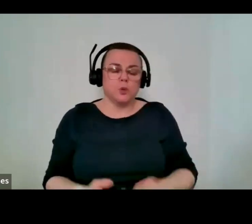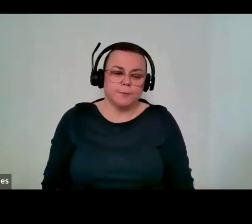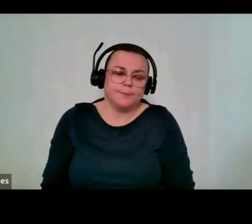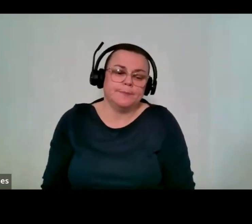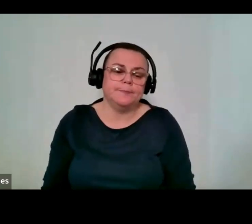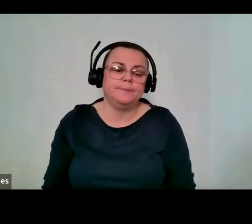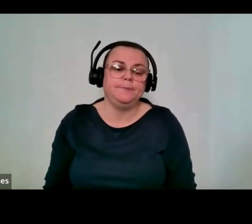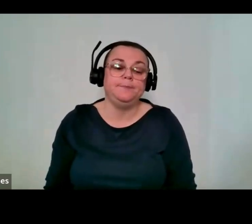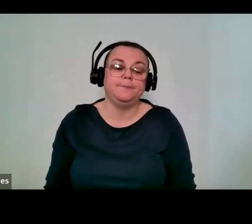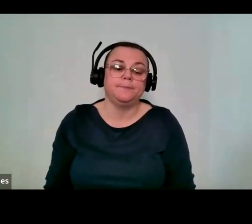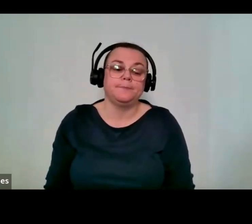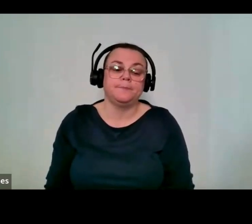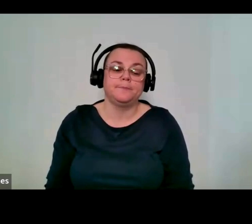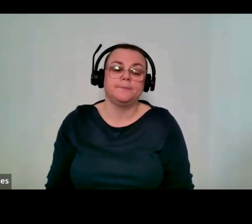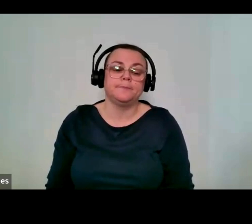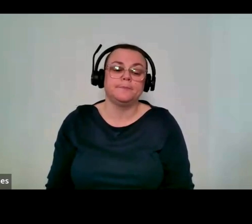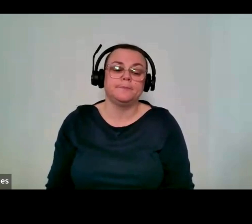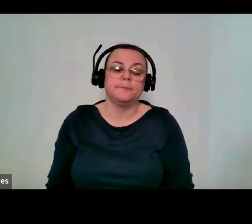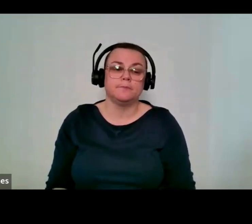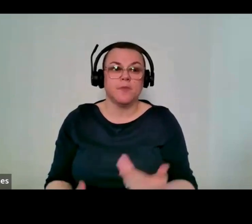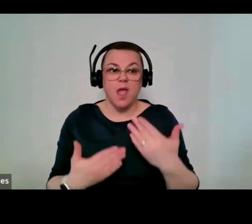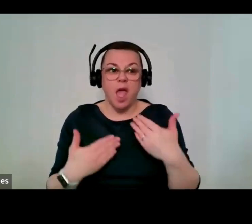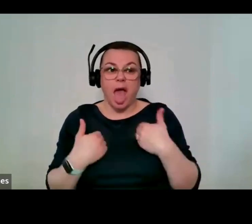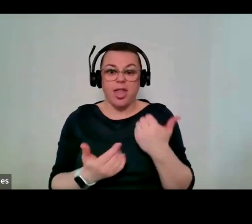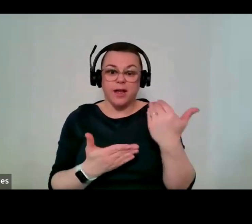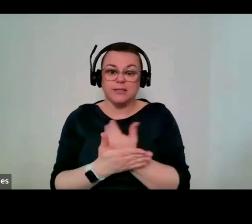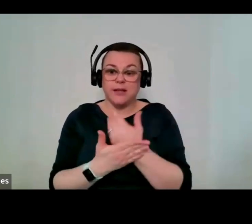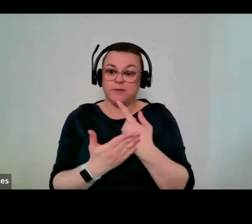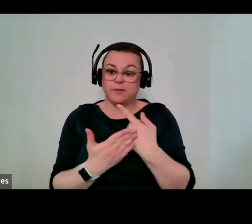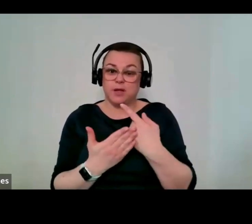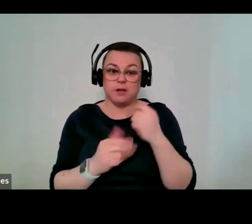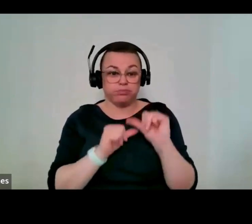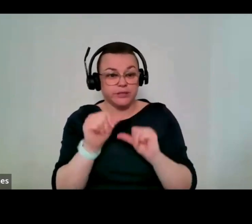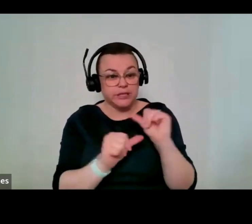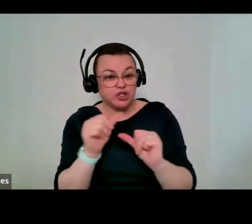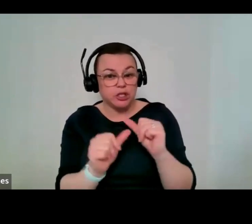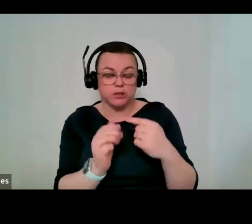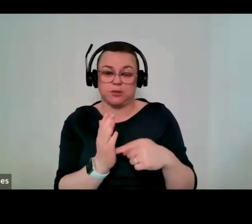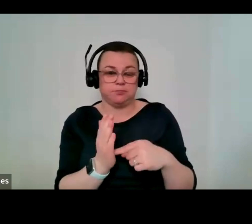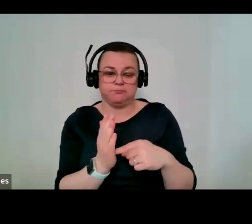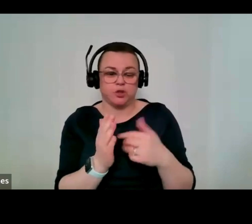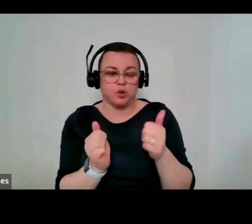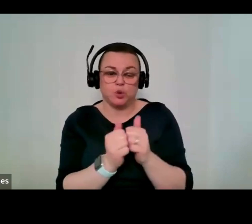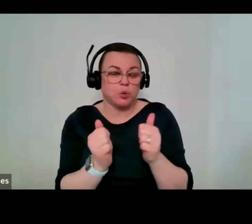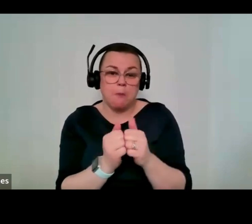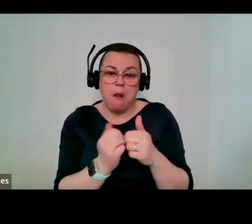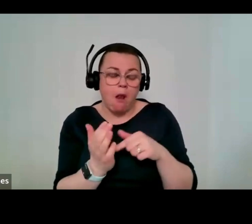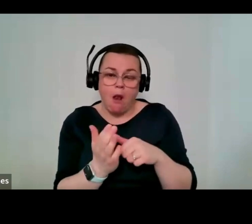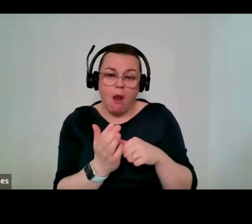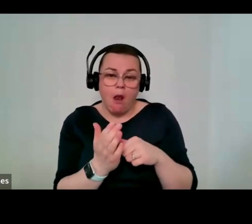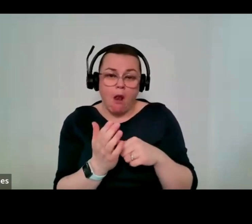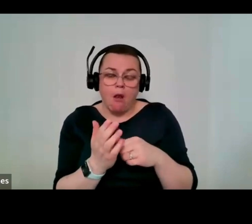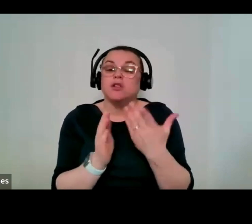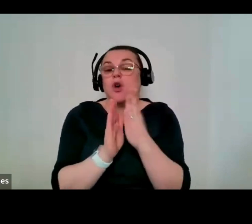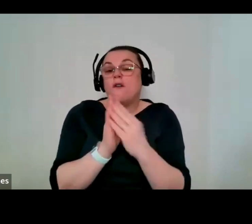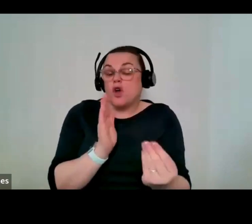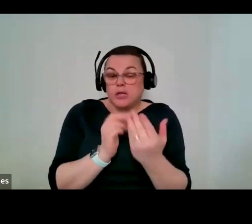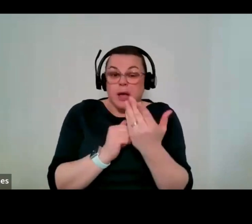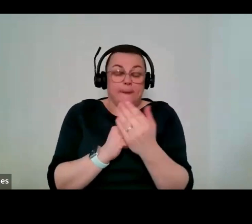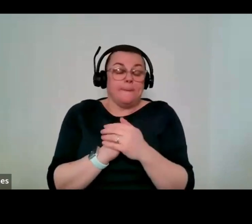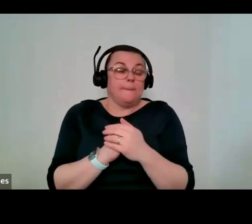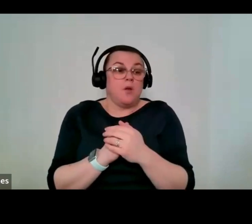A lack of suitable health and safety procedures for people with hearing loss can be another barrier. For example, there's